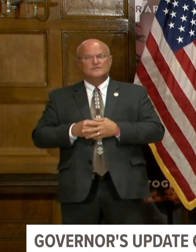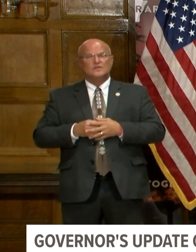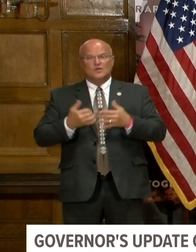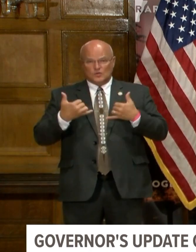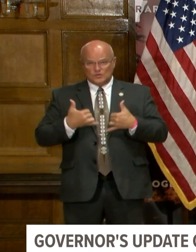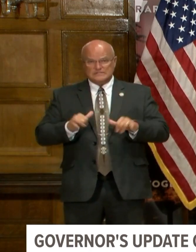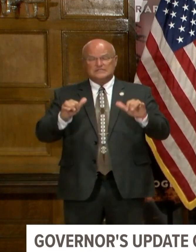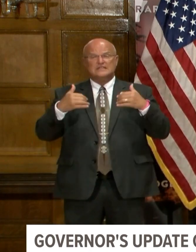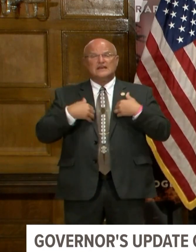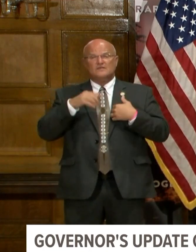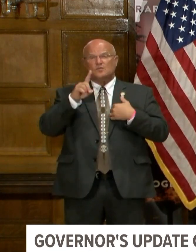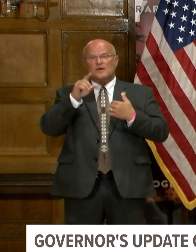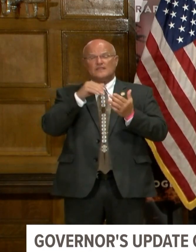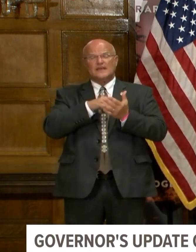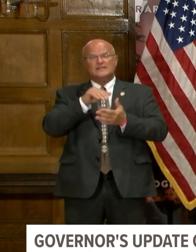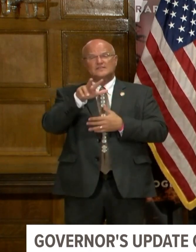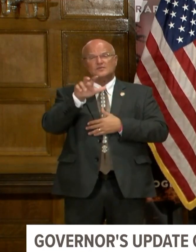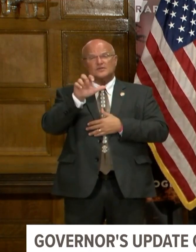still have